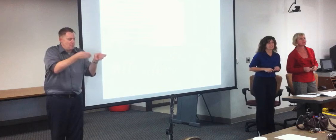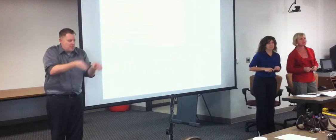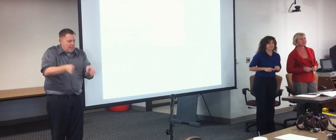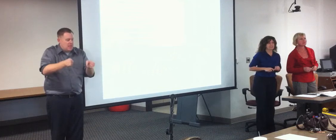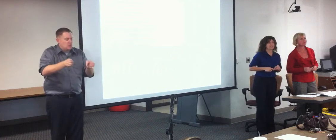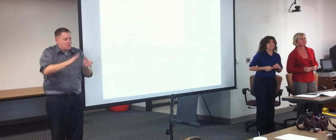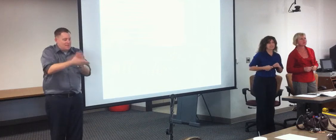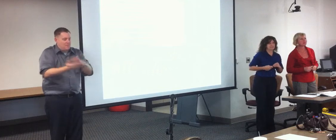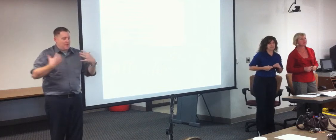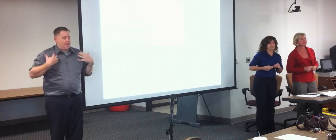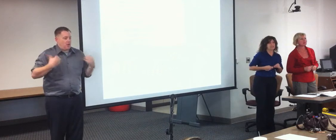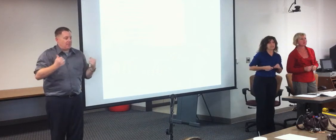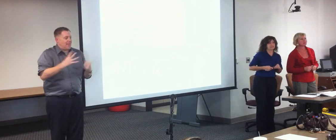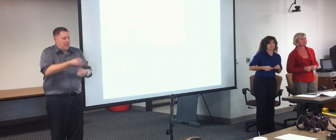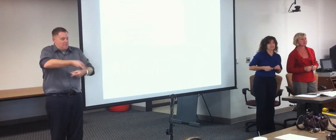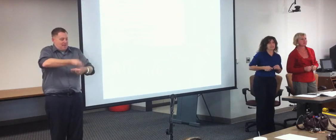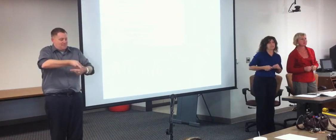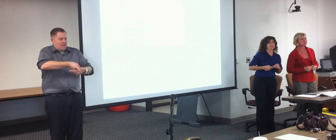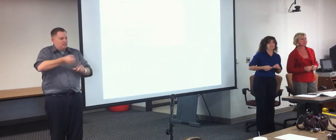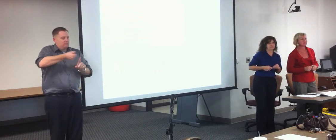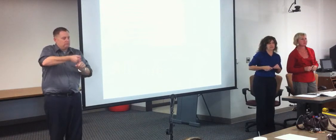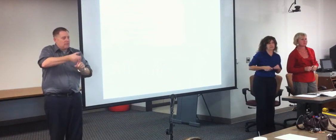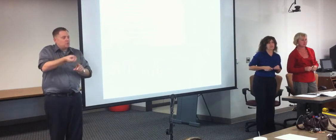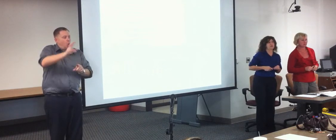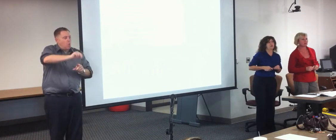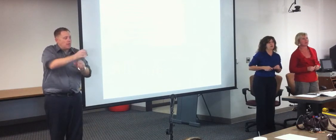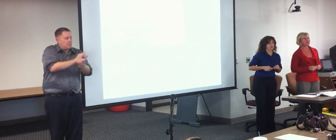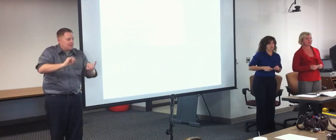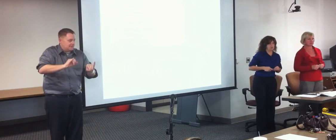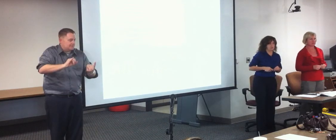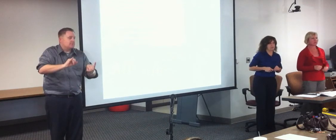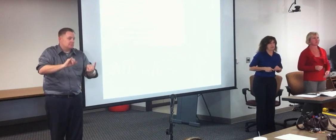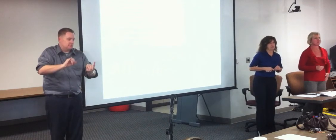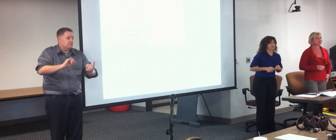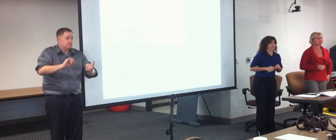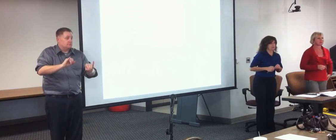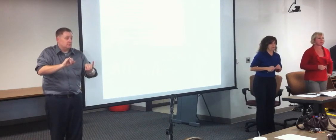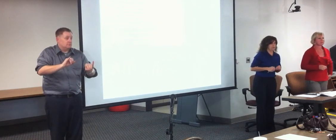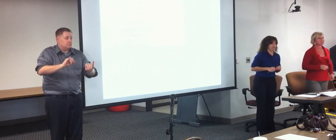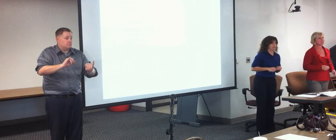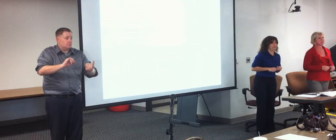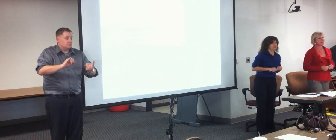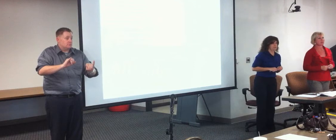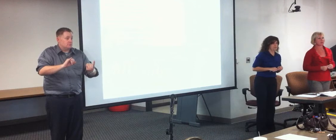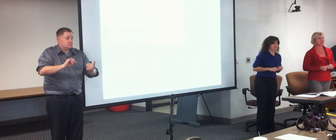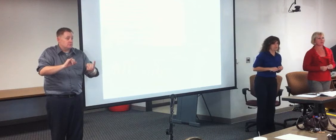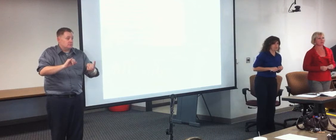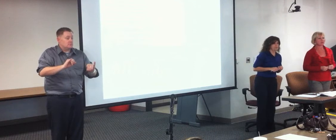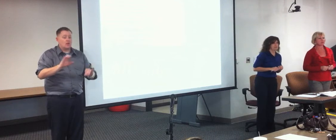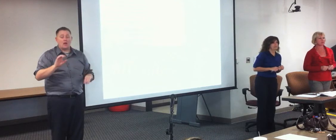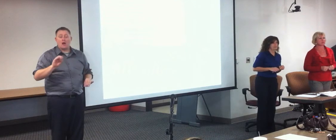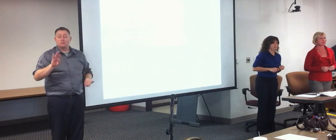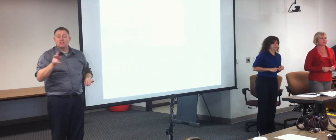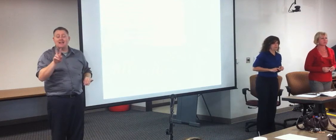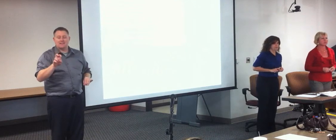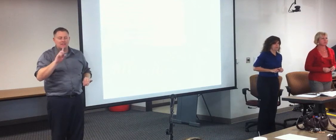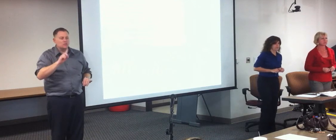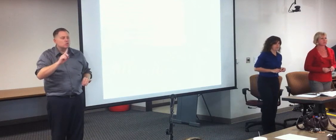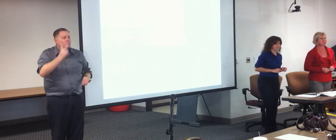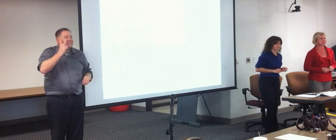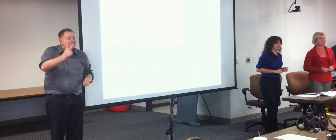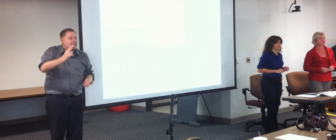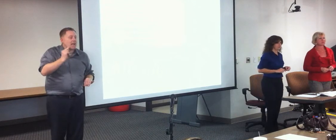to be healthy and maintain his independence. Okay? Okay. The objective is to see